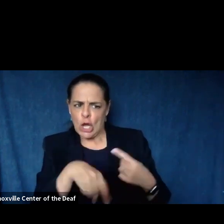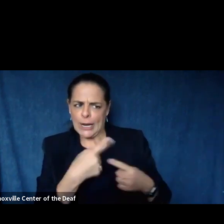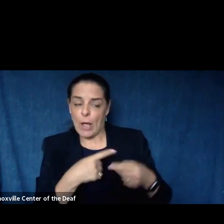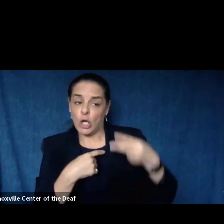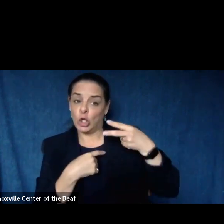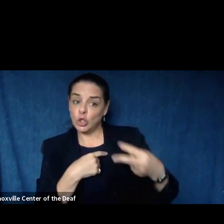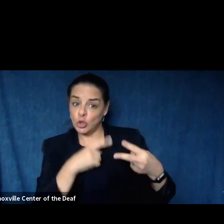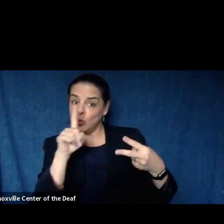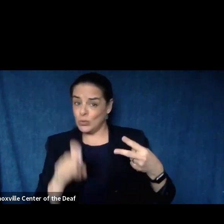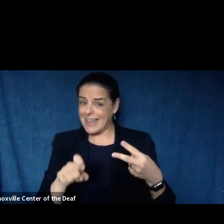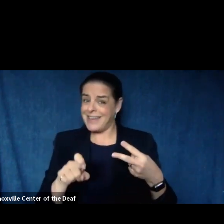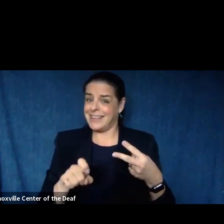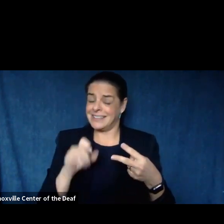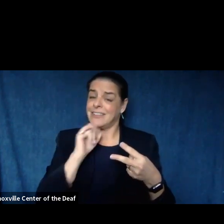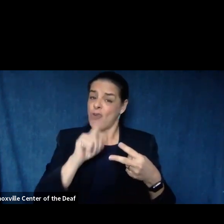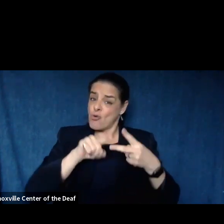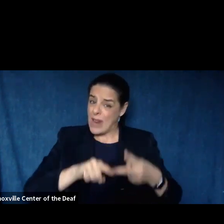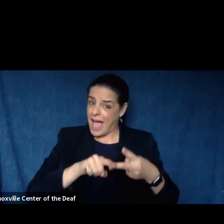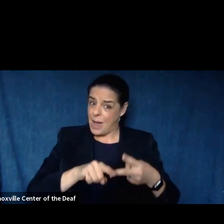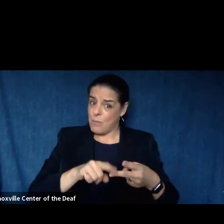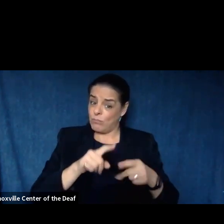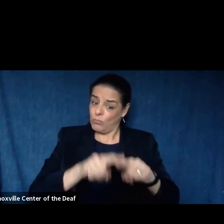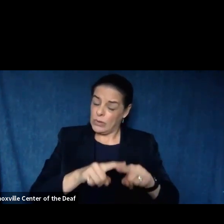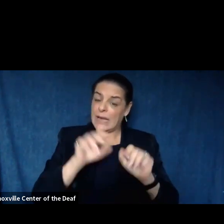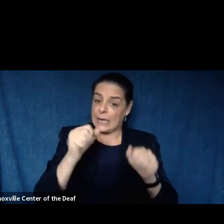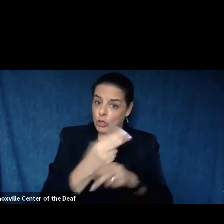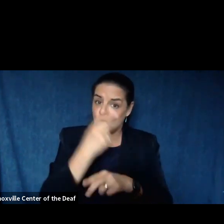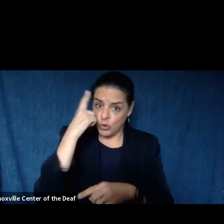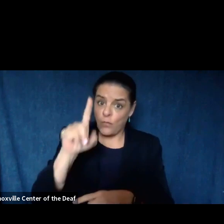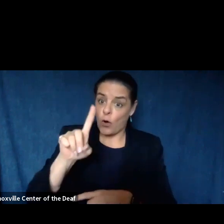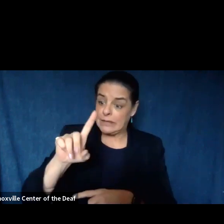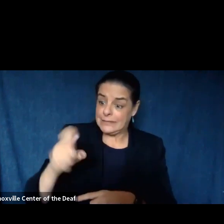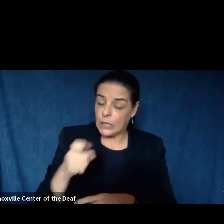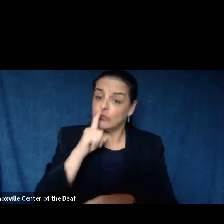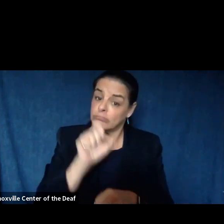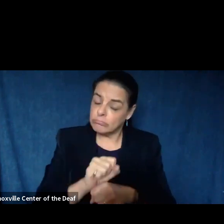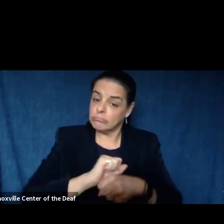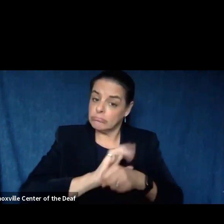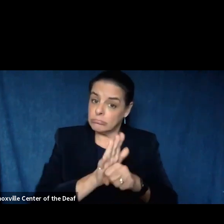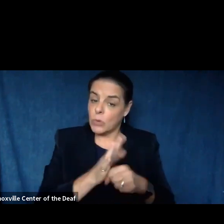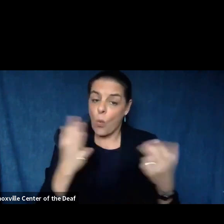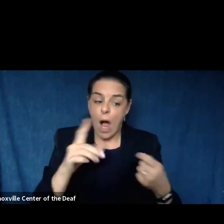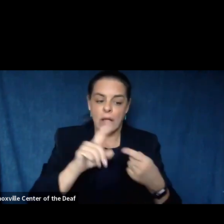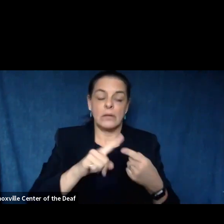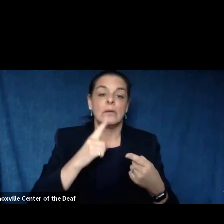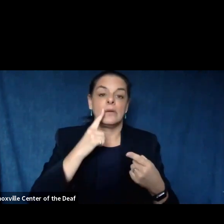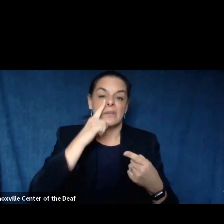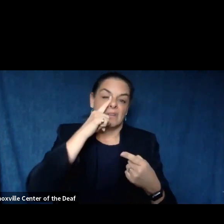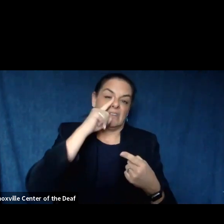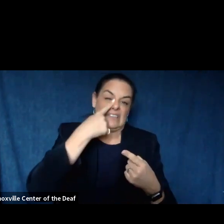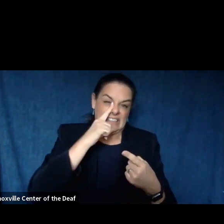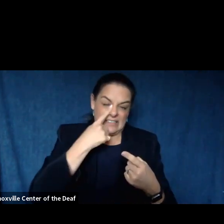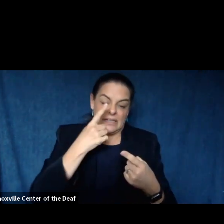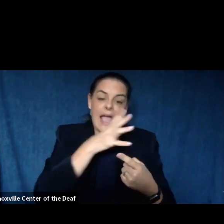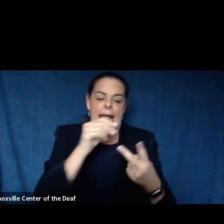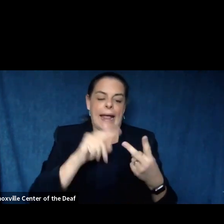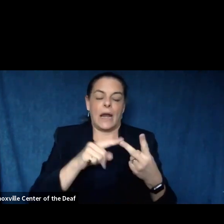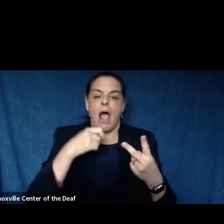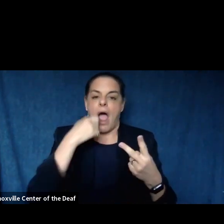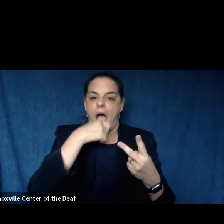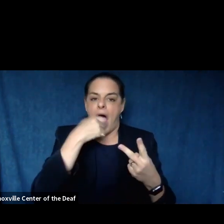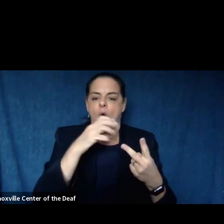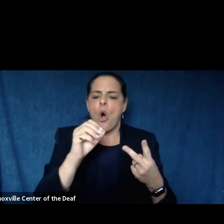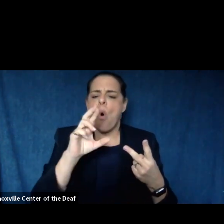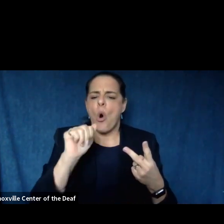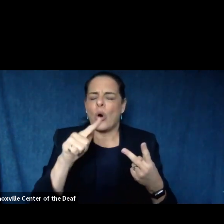tests that are reliable and can be used for diagnosing COVID-19 are the nasal swab and the oral swab, which is